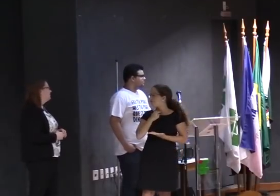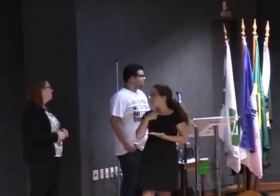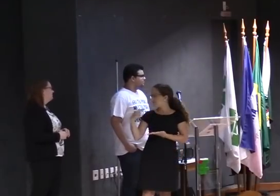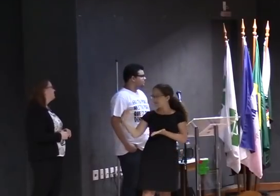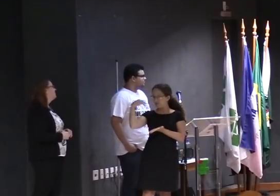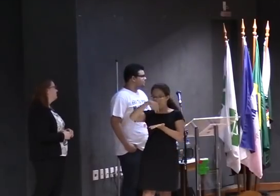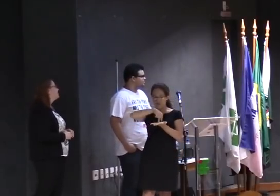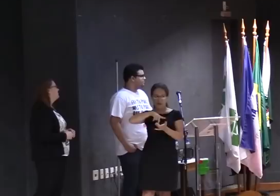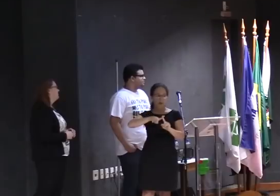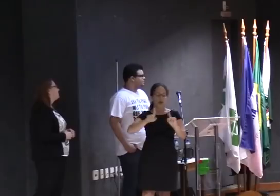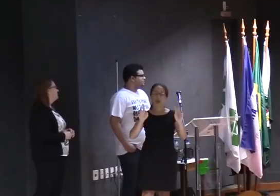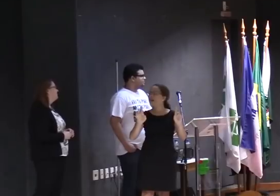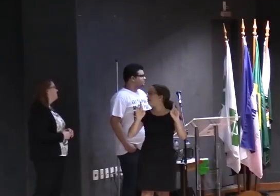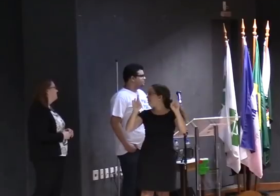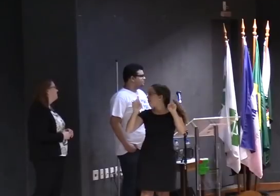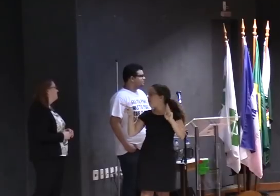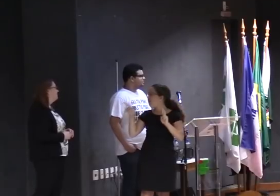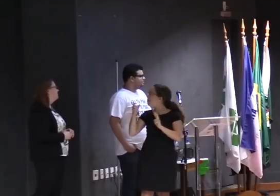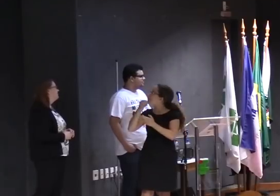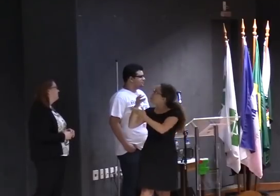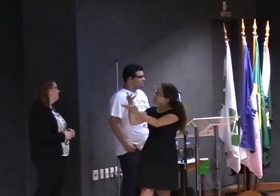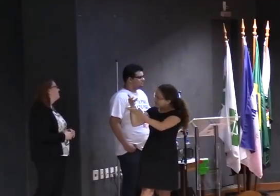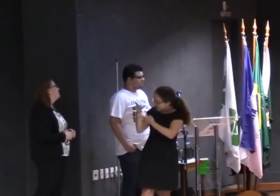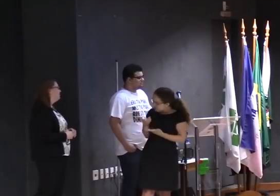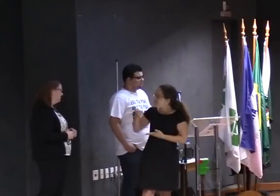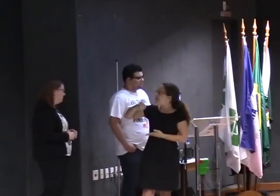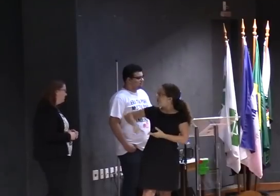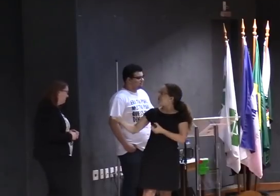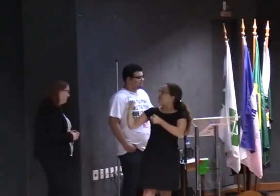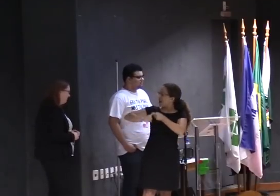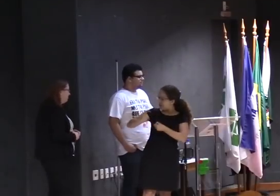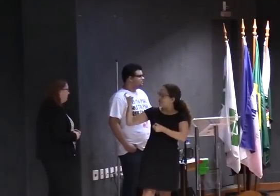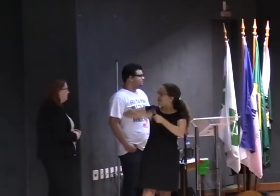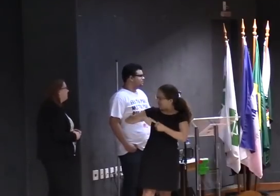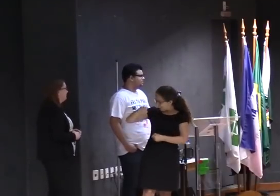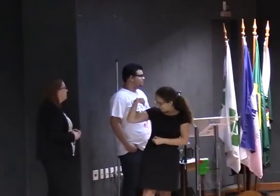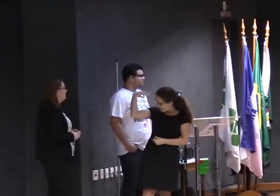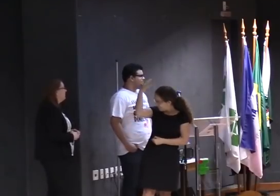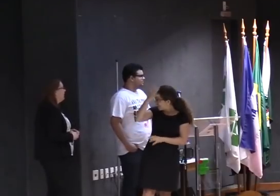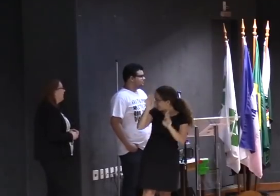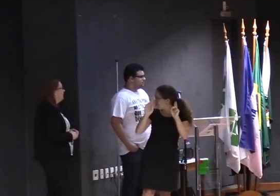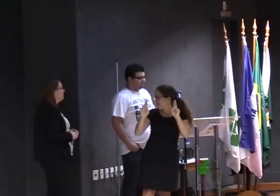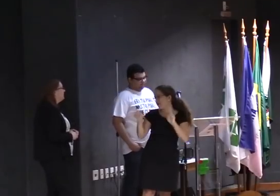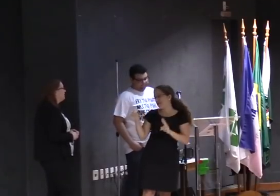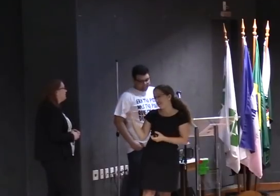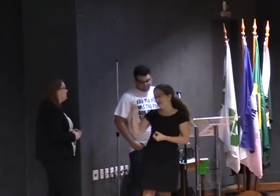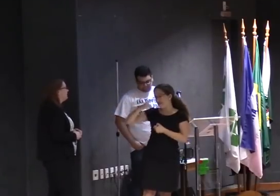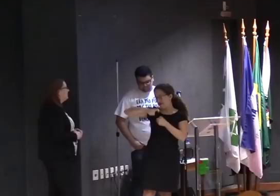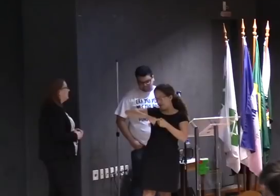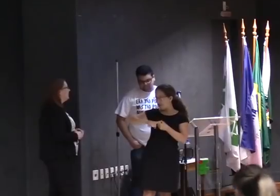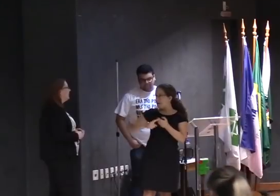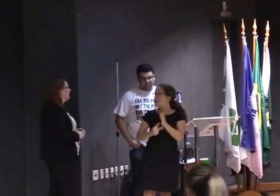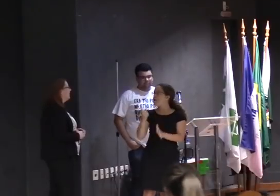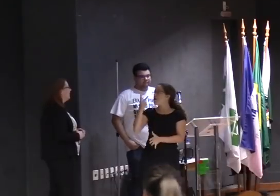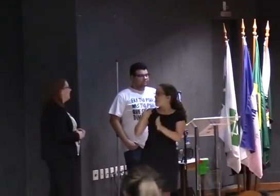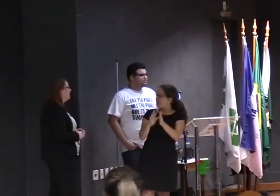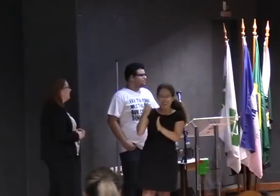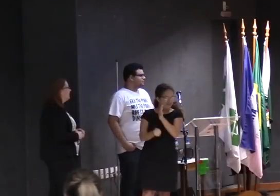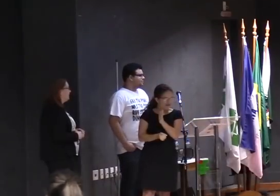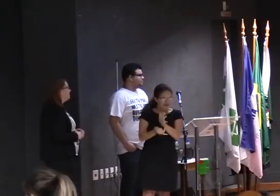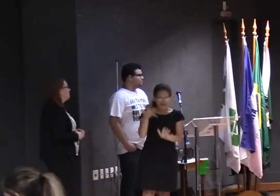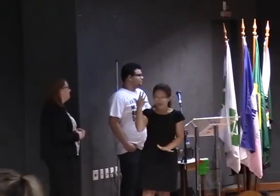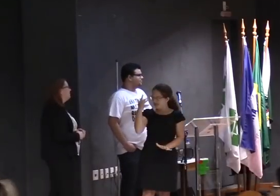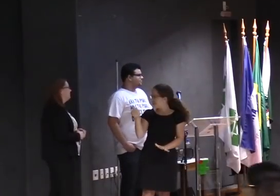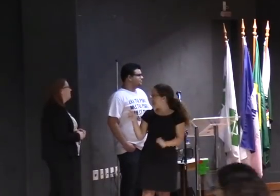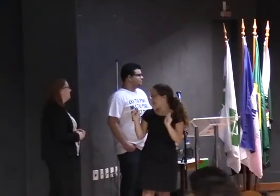let's hope that you can come back more and more times here to Espírito Santo and to IFES and to CEDU and to many other partners we